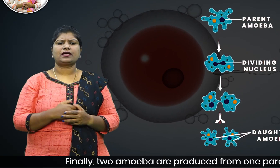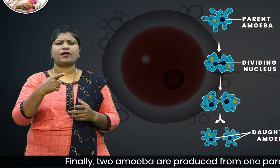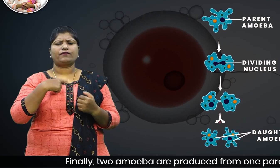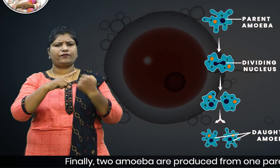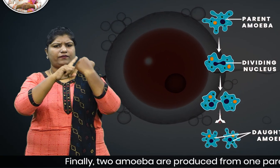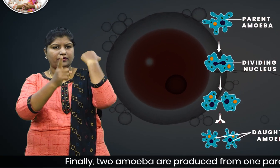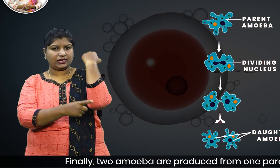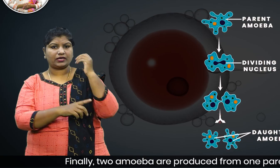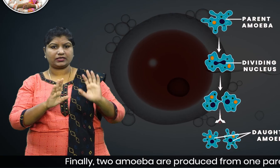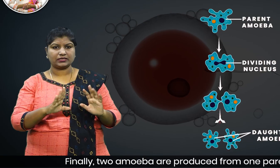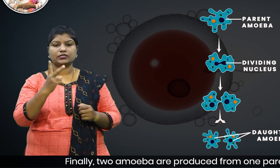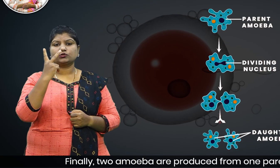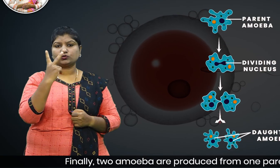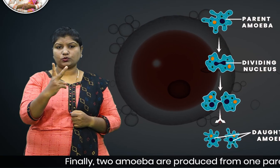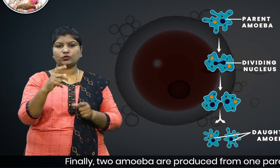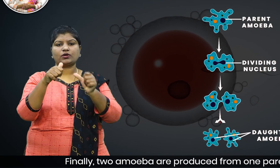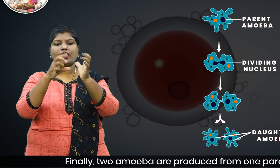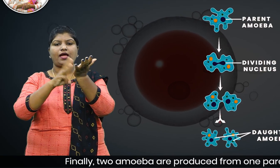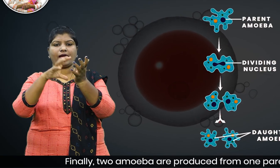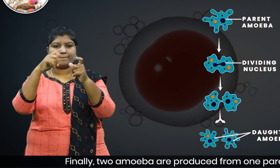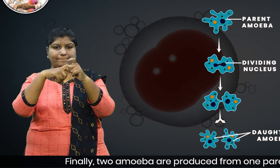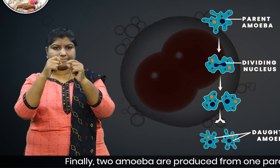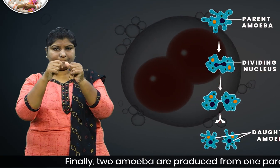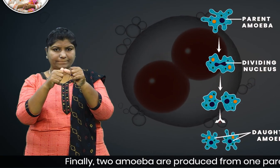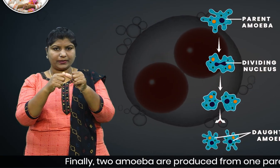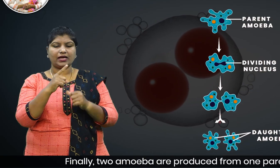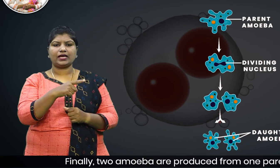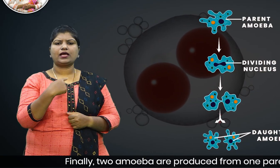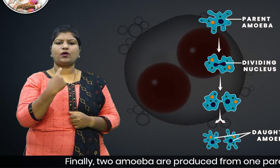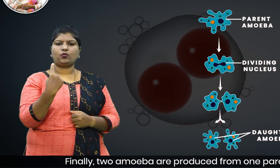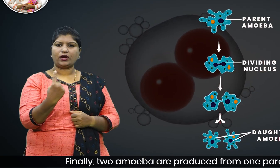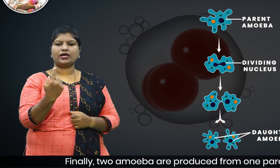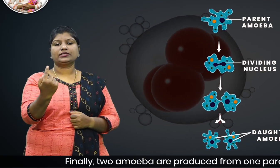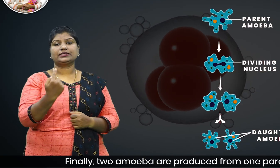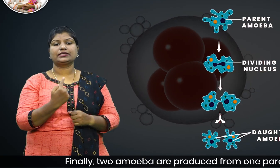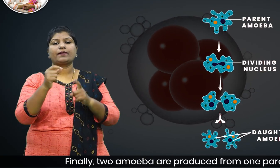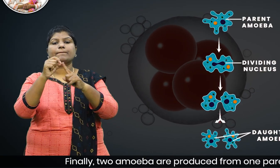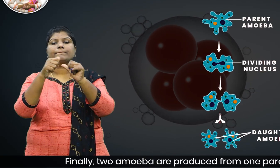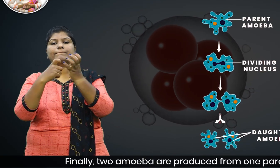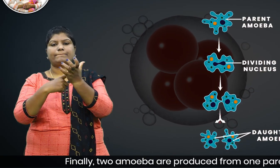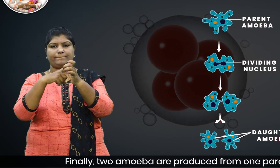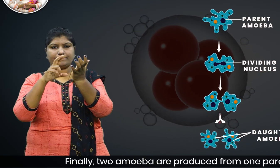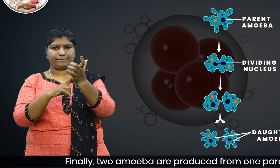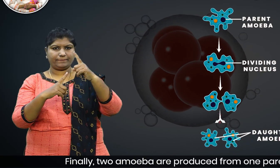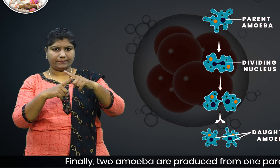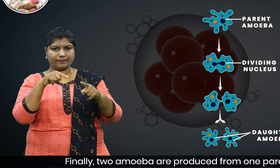Finally, two amoeba are produced from one parent amoeba.